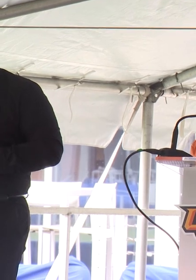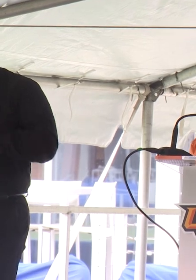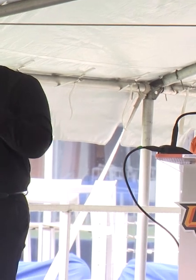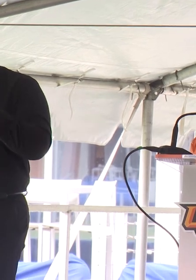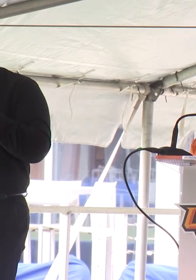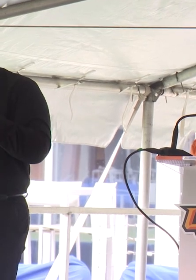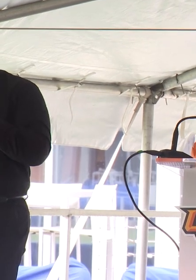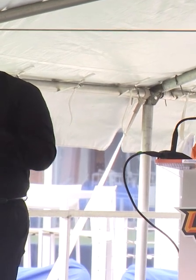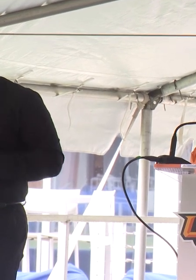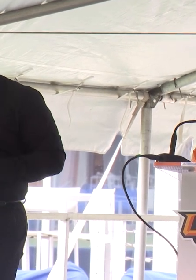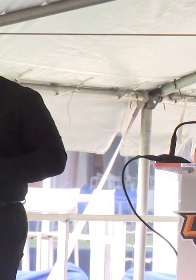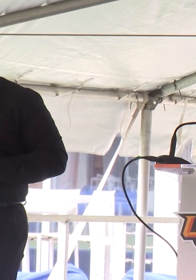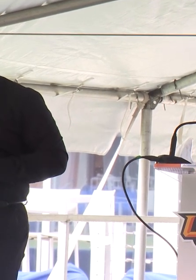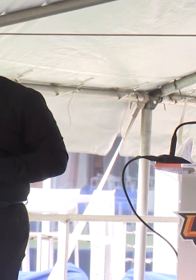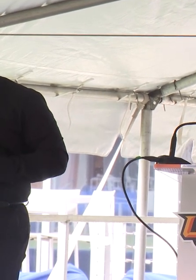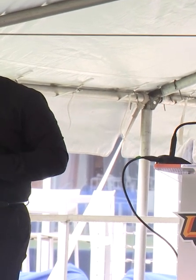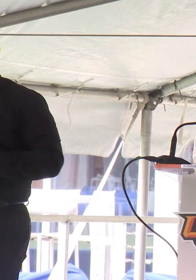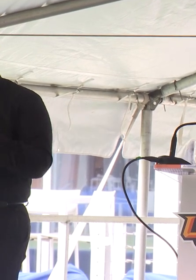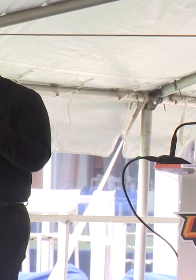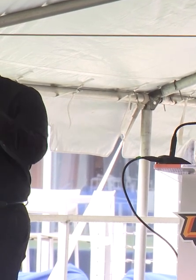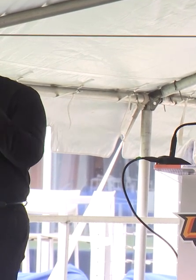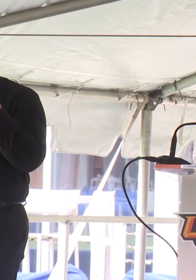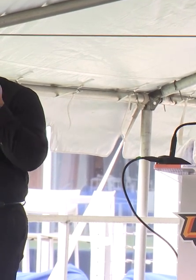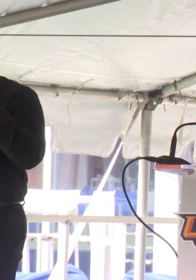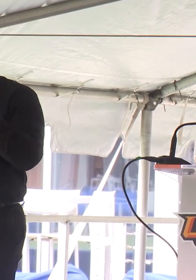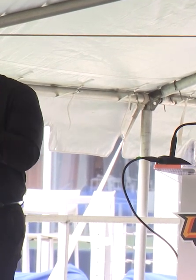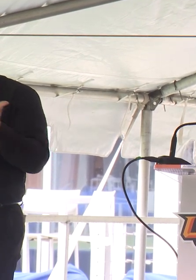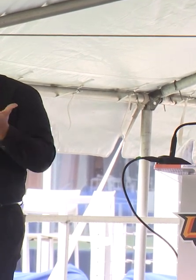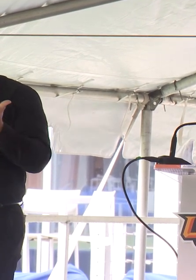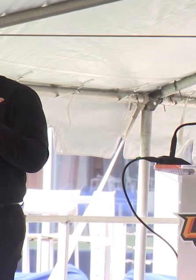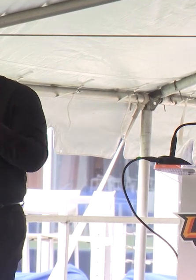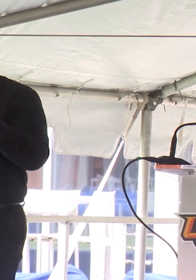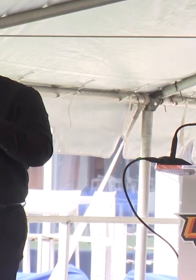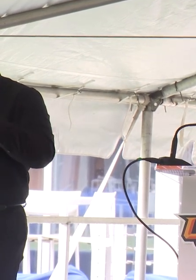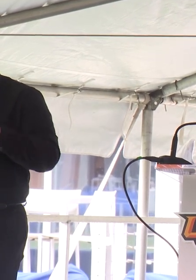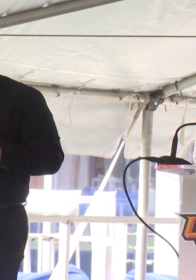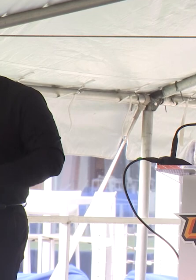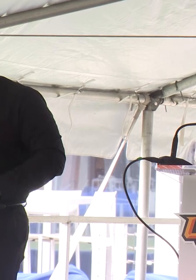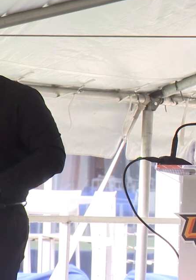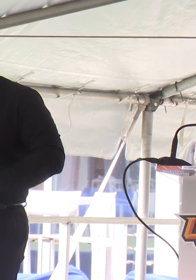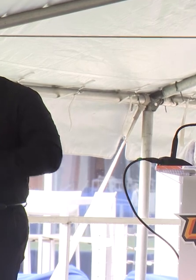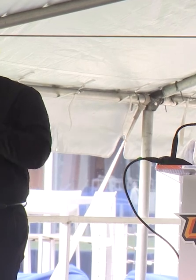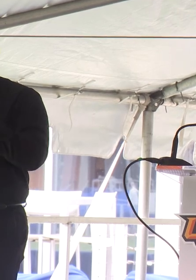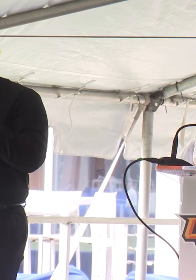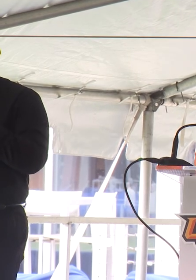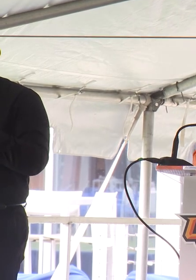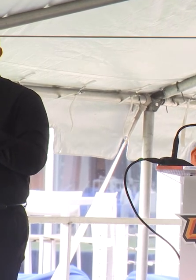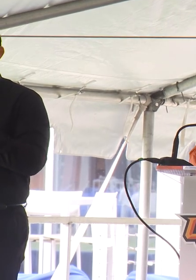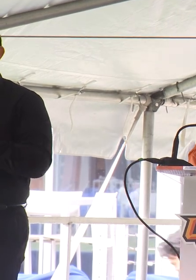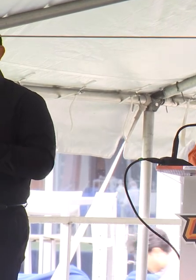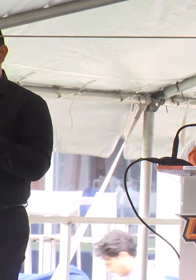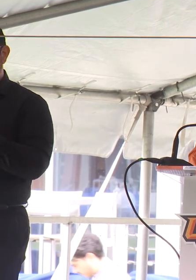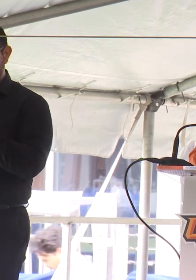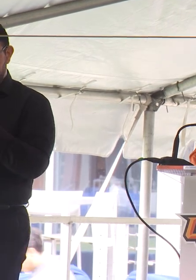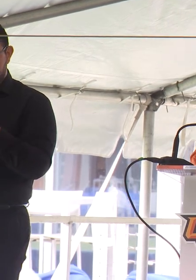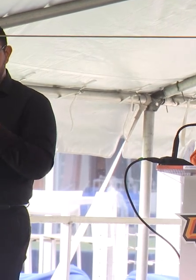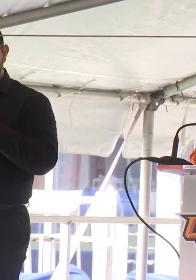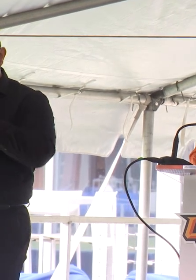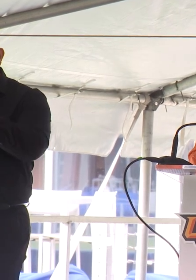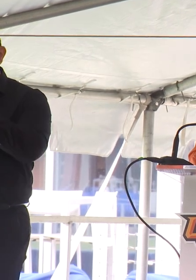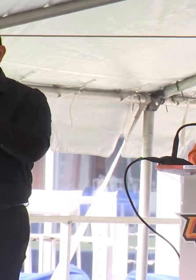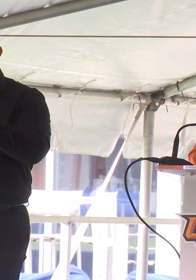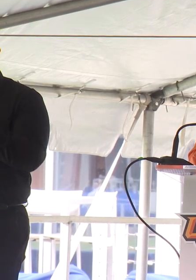that. And we've accomplished a lot of things I'm very proud of. And rankings now reflect what